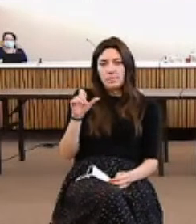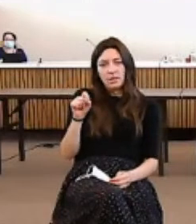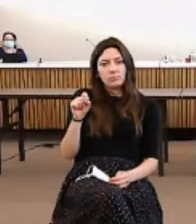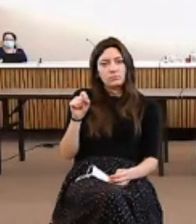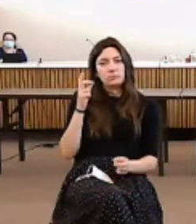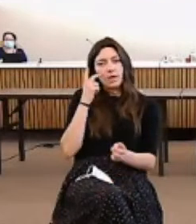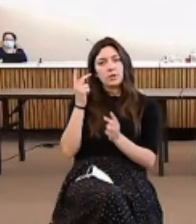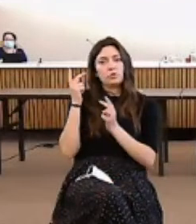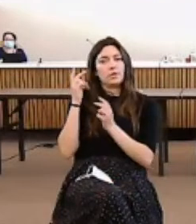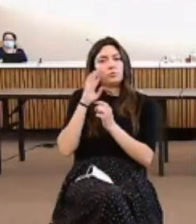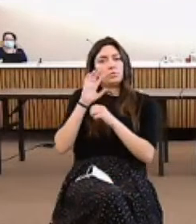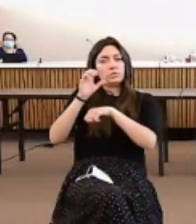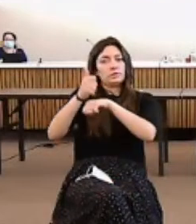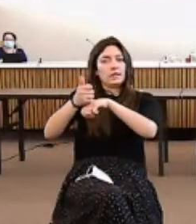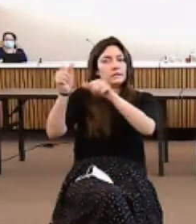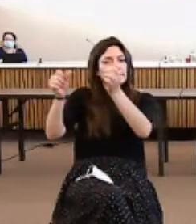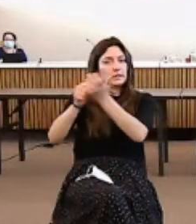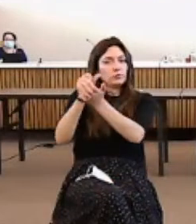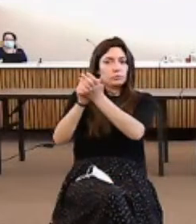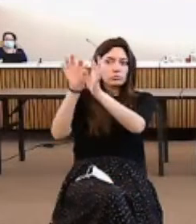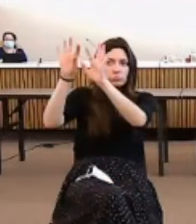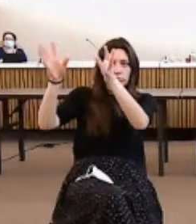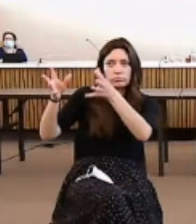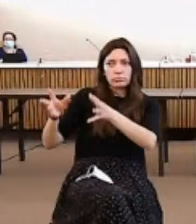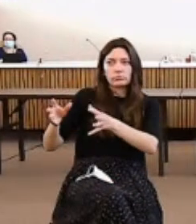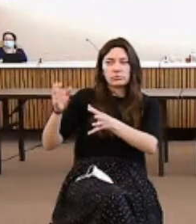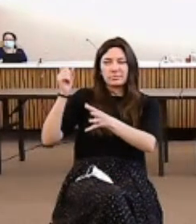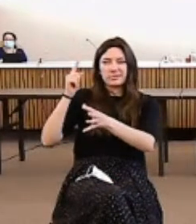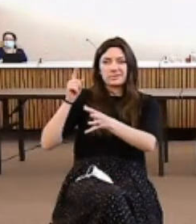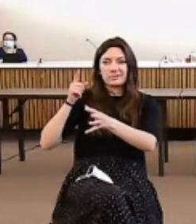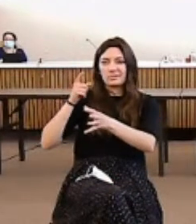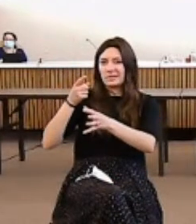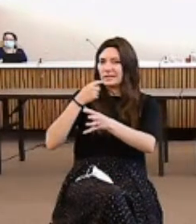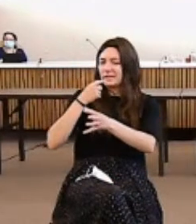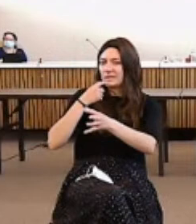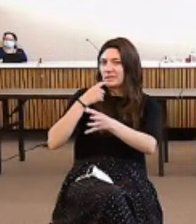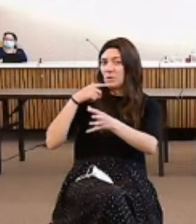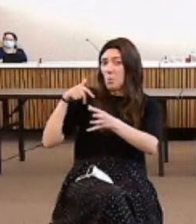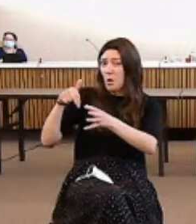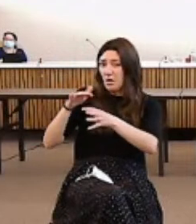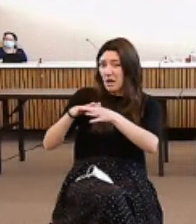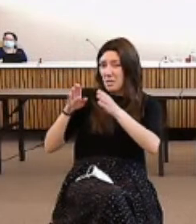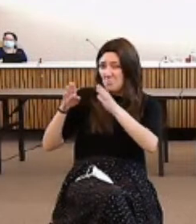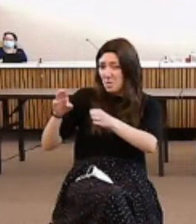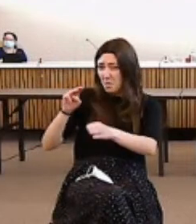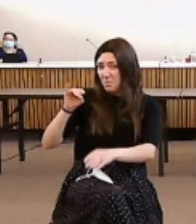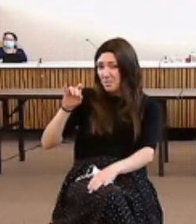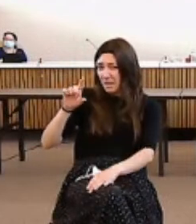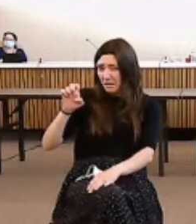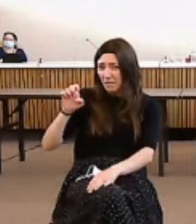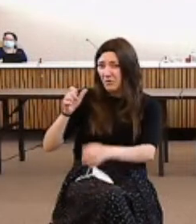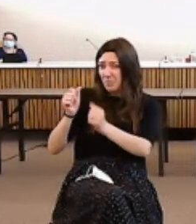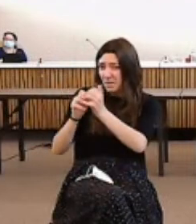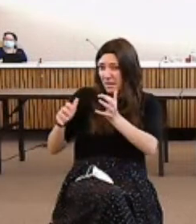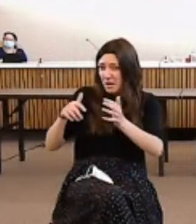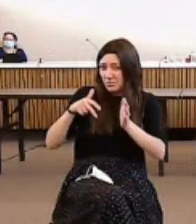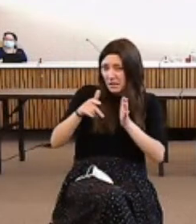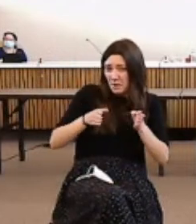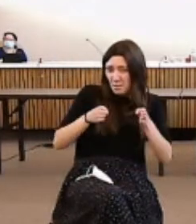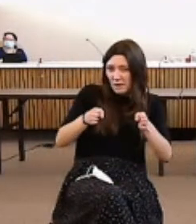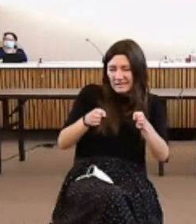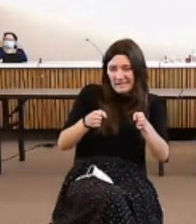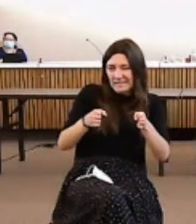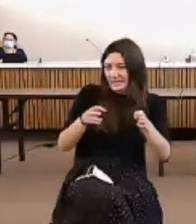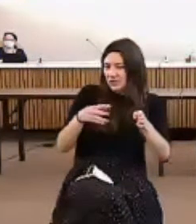it. Their point was it's a little dangerous walking down that road right now. Okay, I'll work out details with the applicant, and when we resubmit,